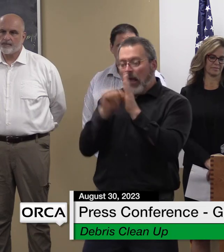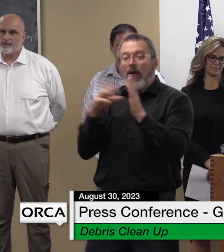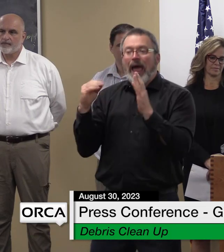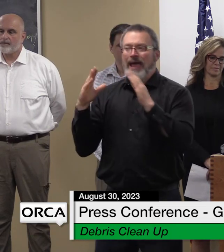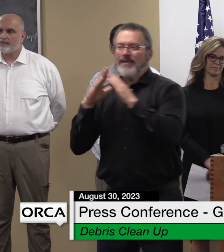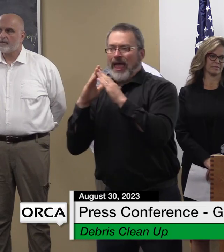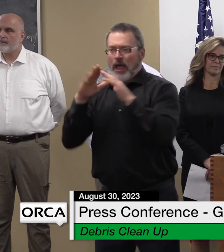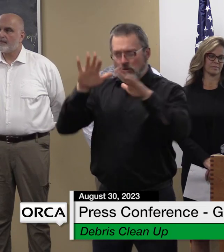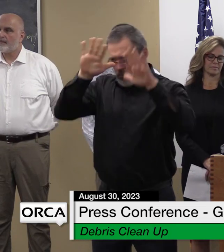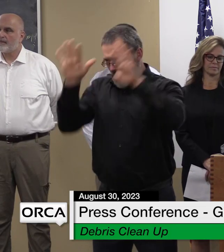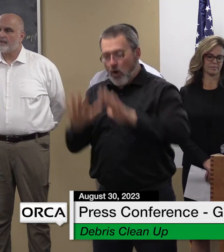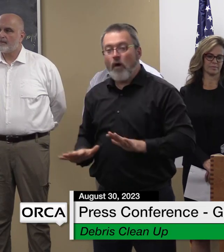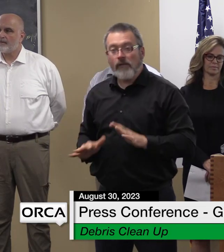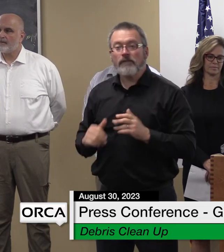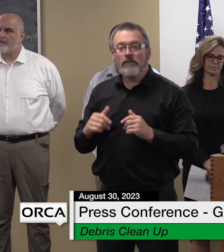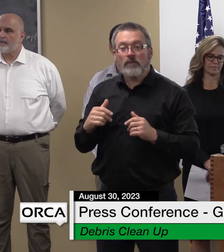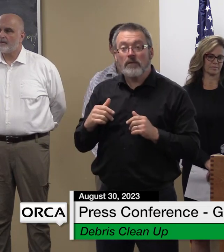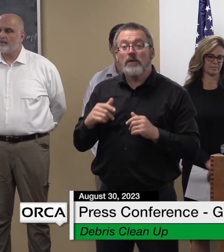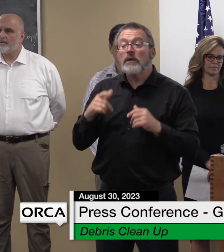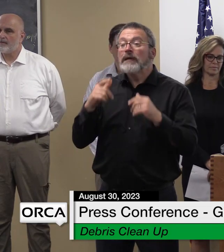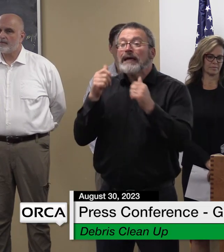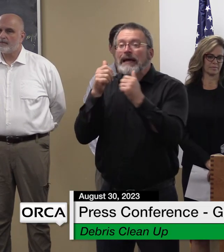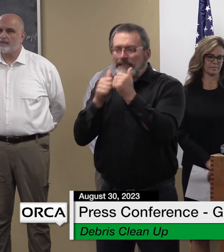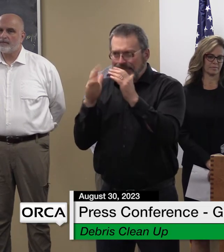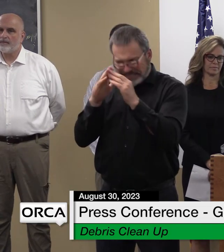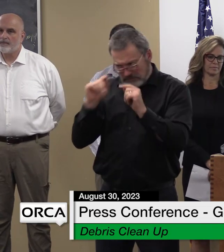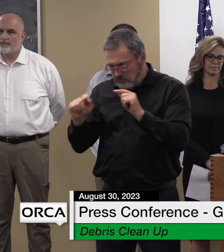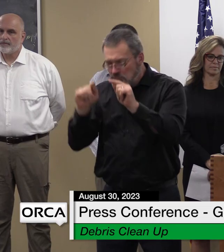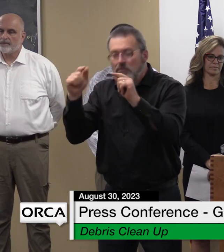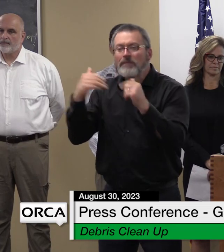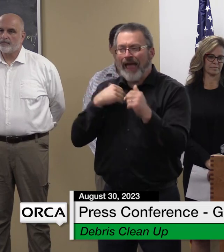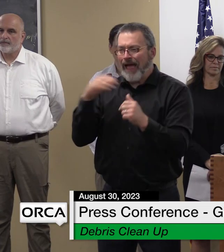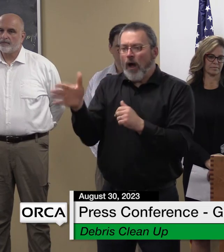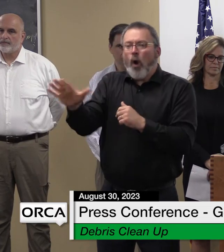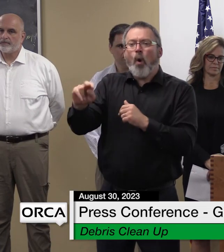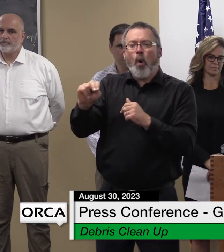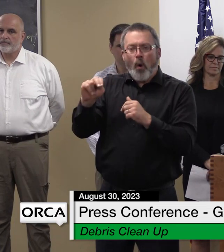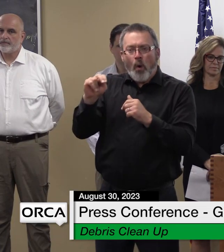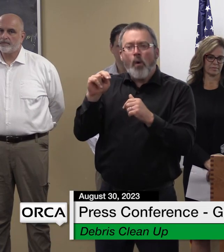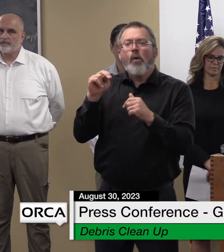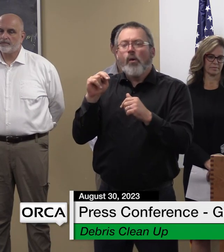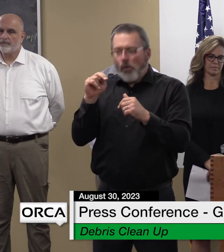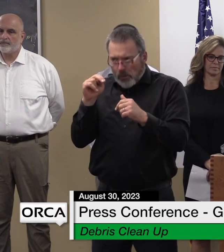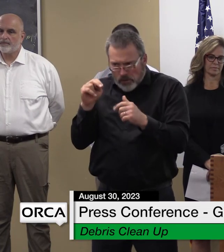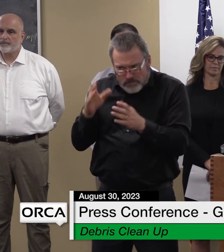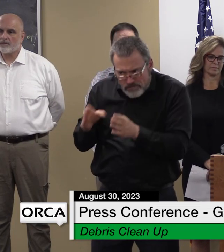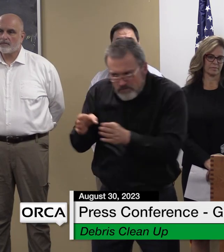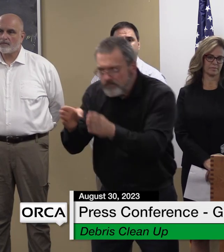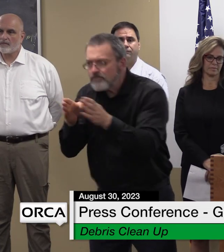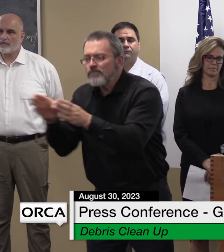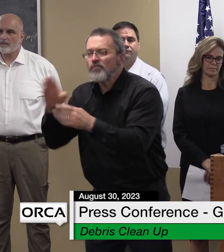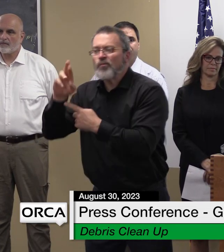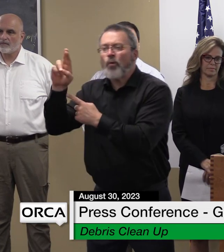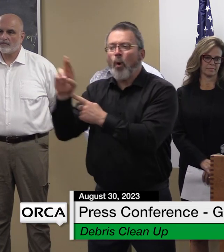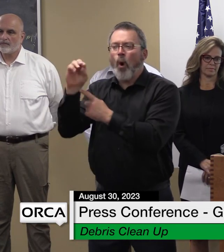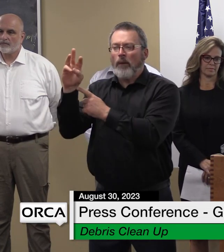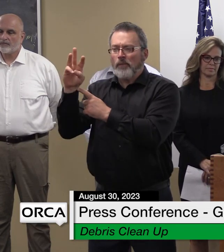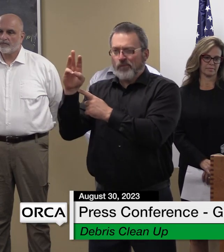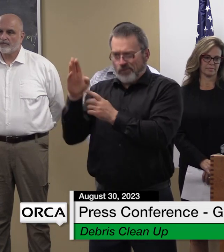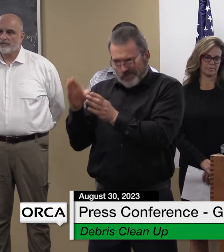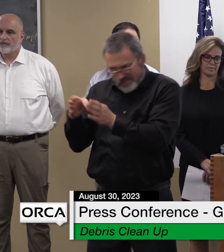towns should continue to collect flood debris from rights-of-way and document the costs for federal reimbursement.